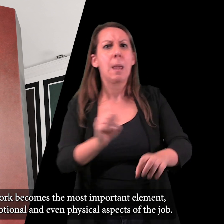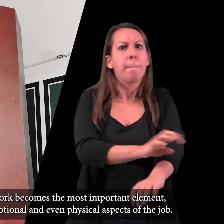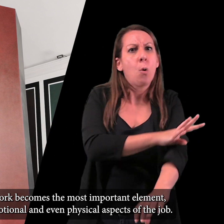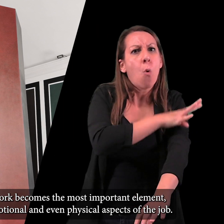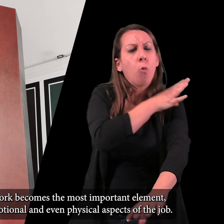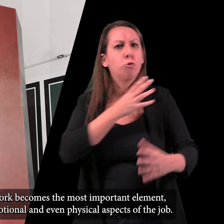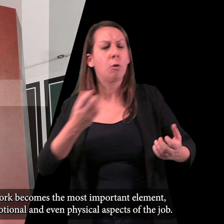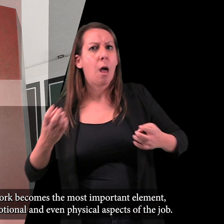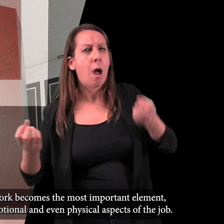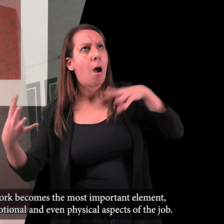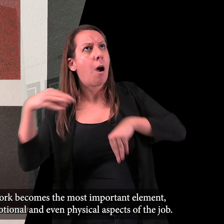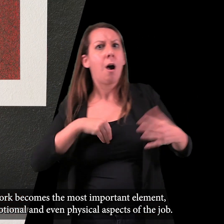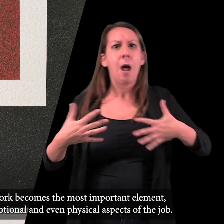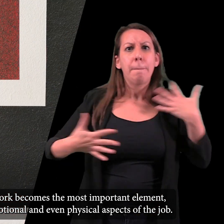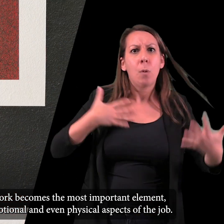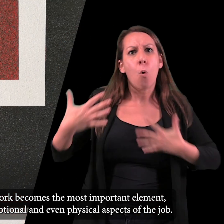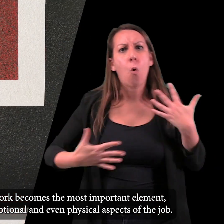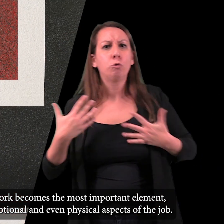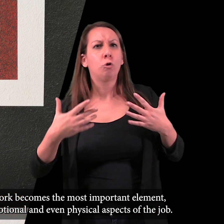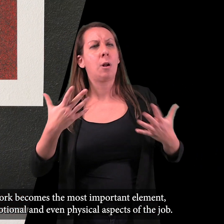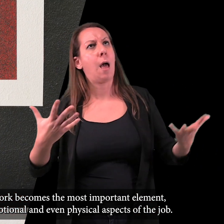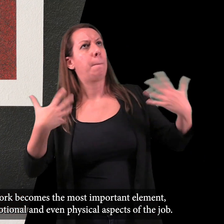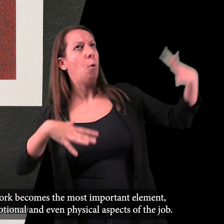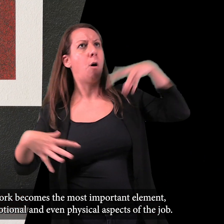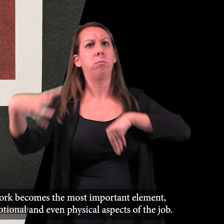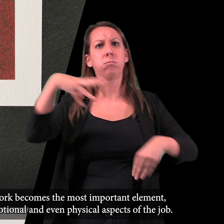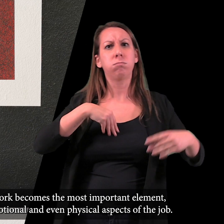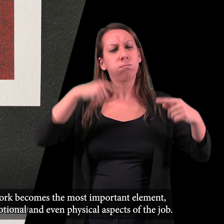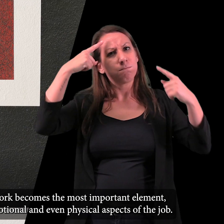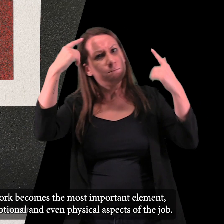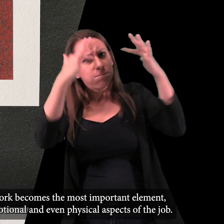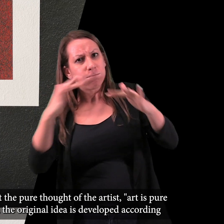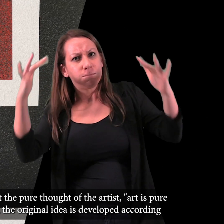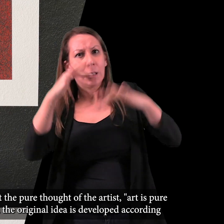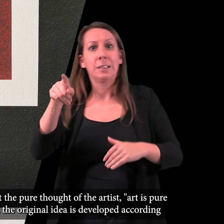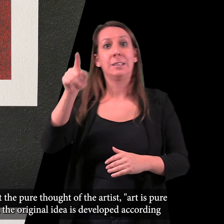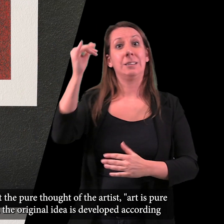oneself from the emotional and even physical aspects of the job.